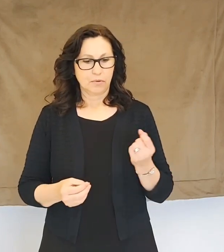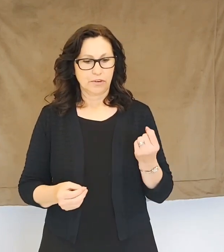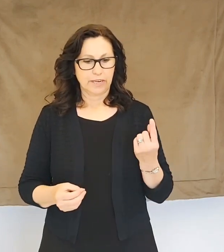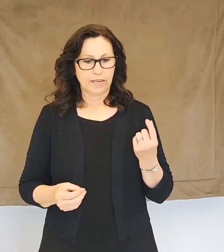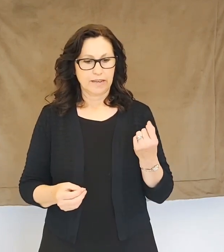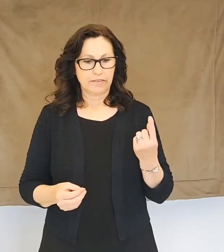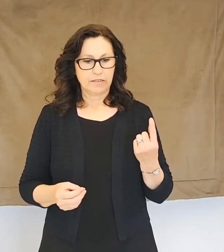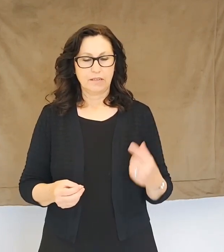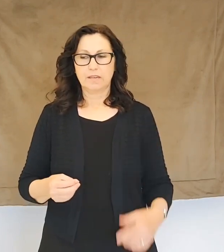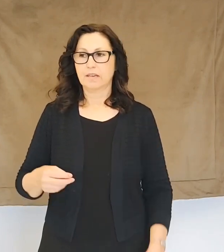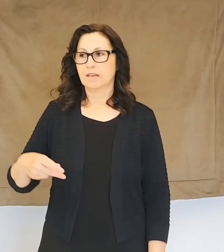Number 11.